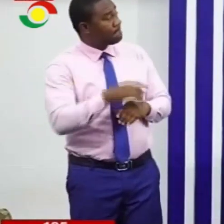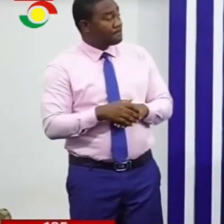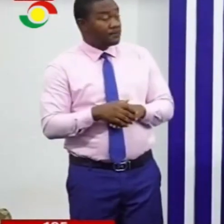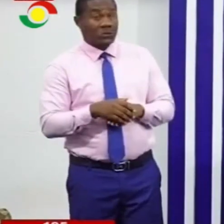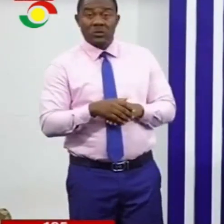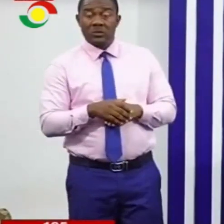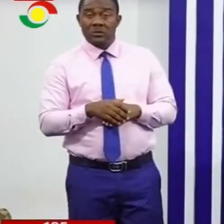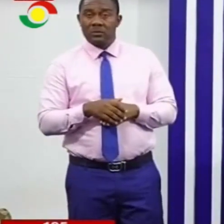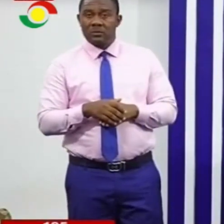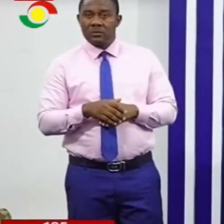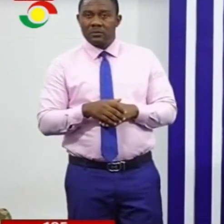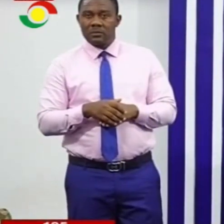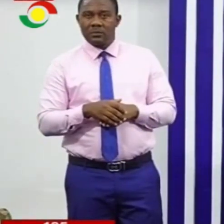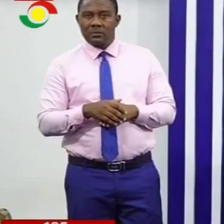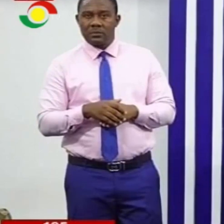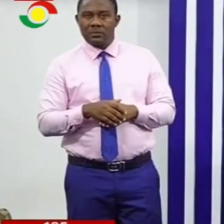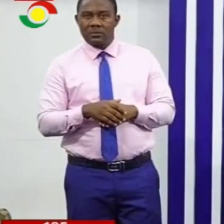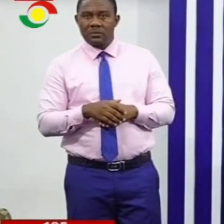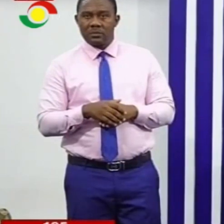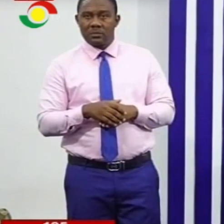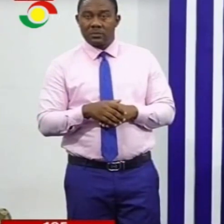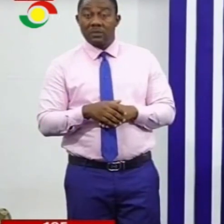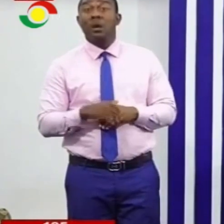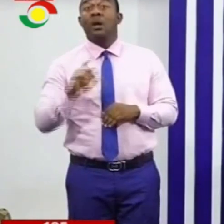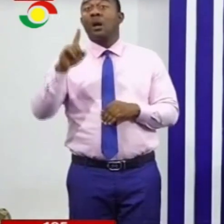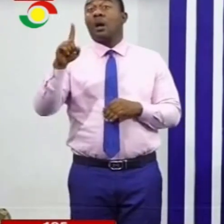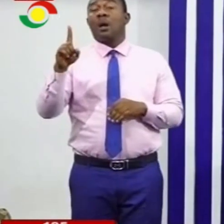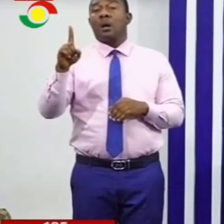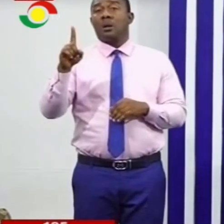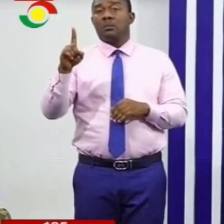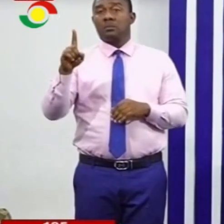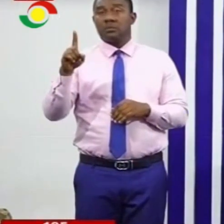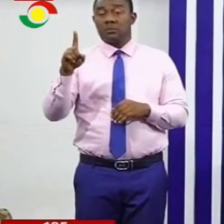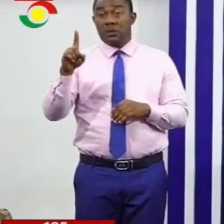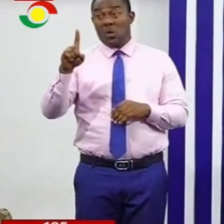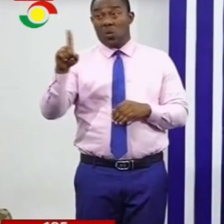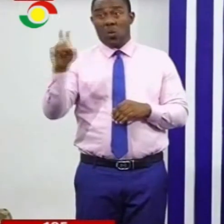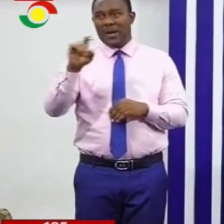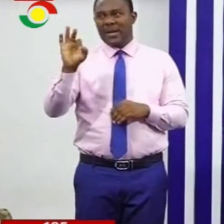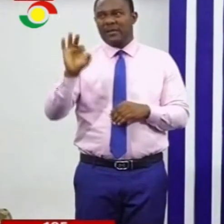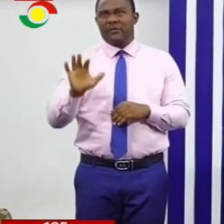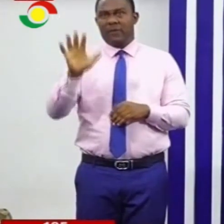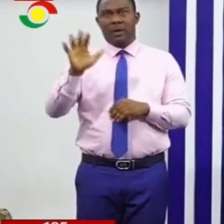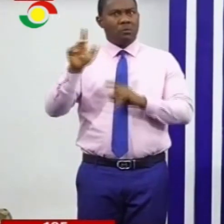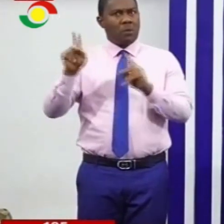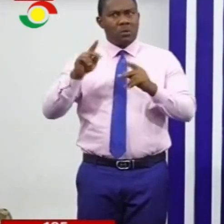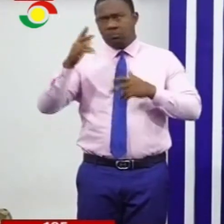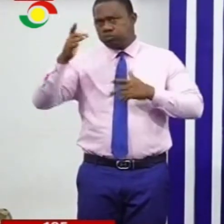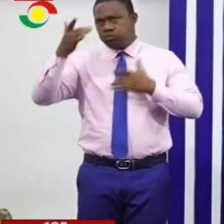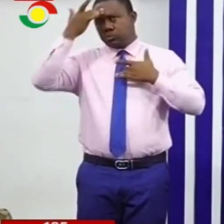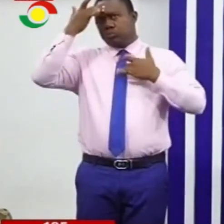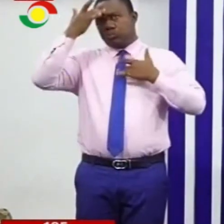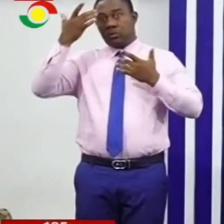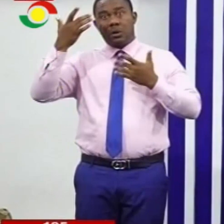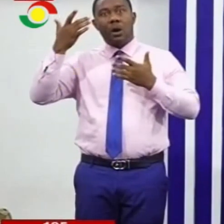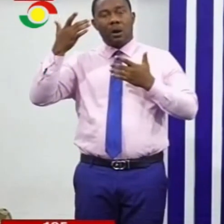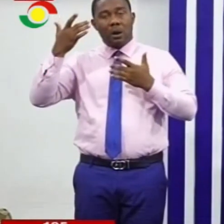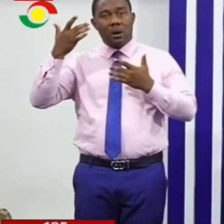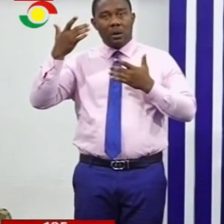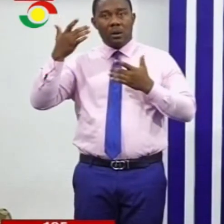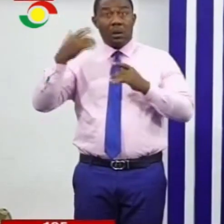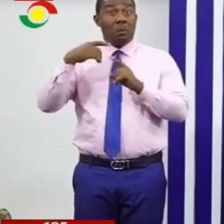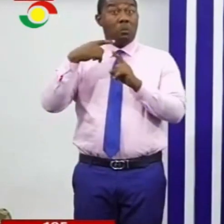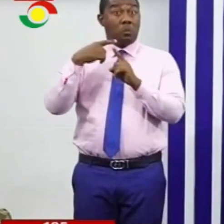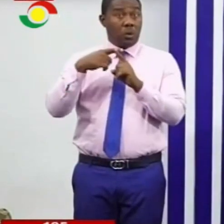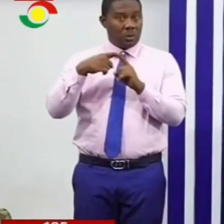nipa oha any eduokunu enum e na sabre ye hu say o ma test positive miensa de